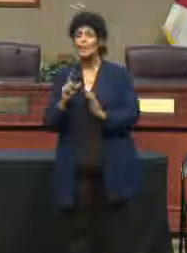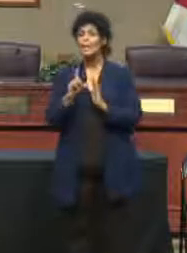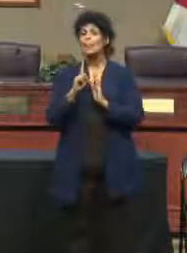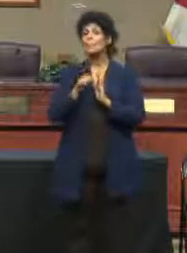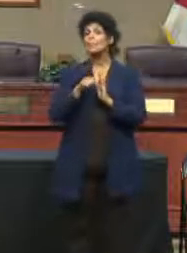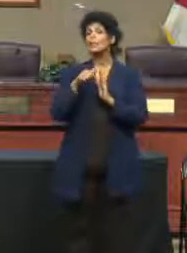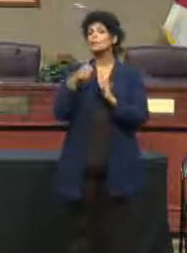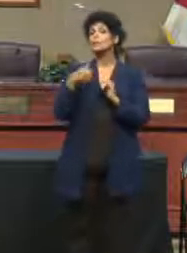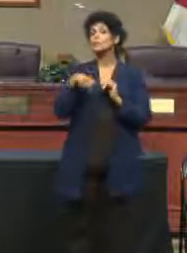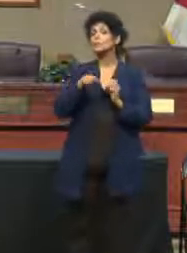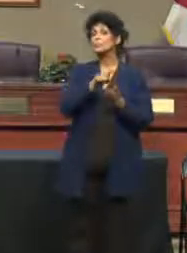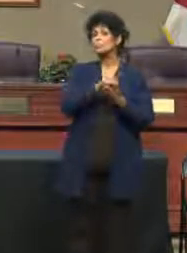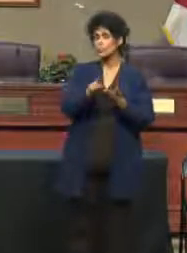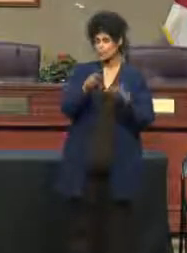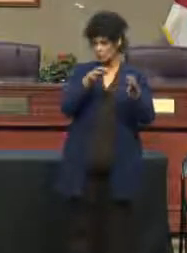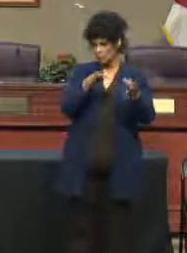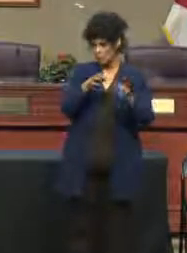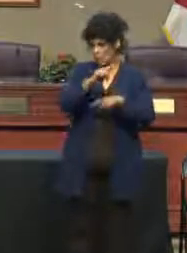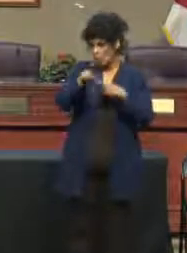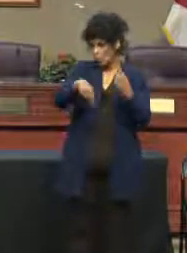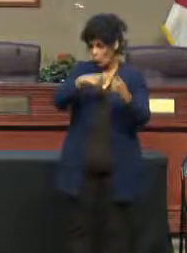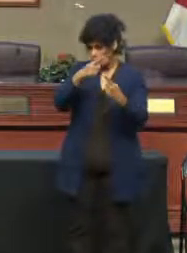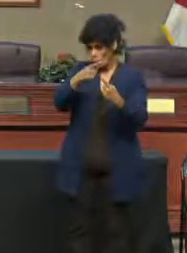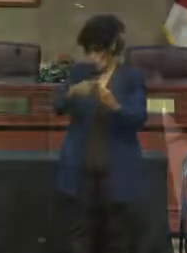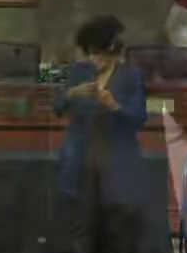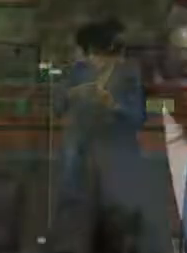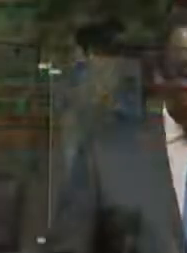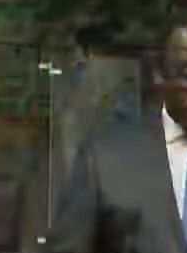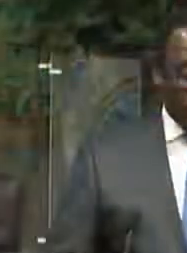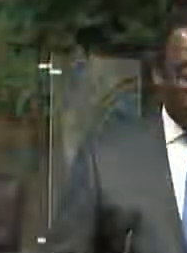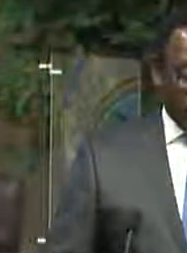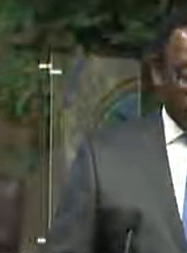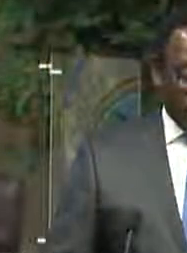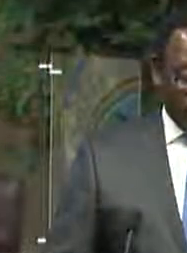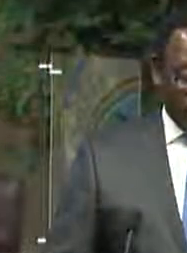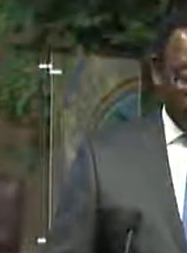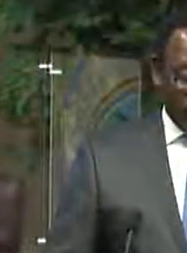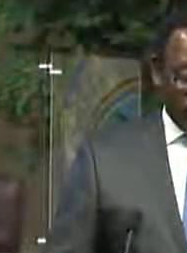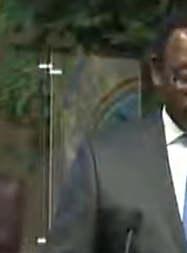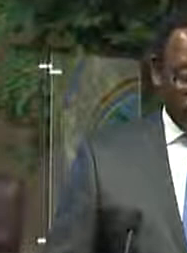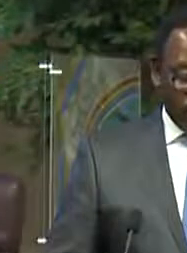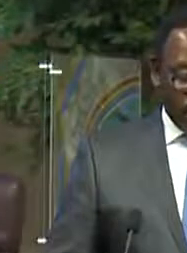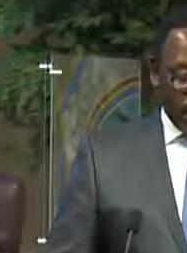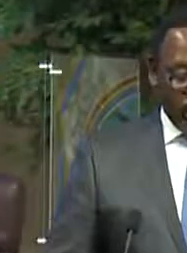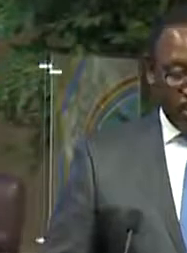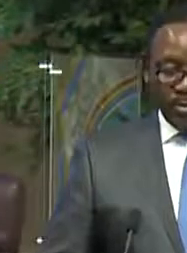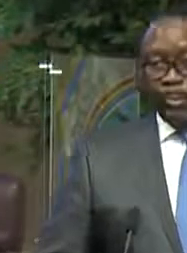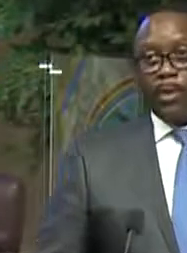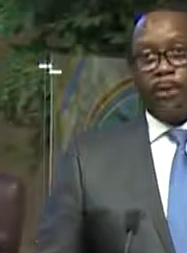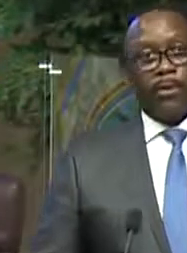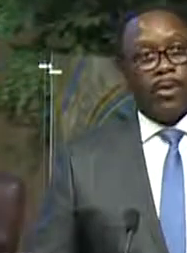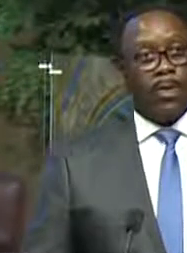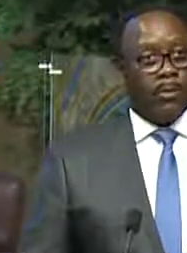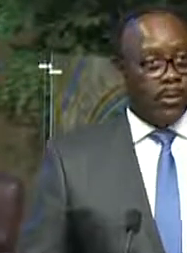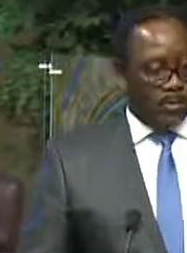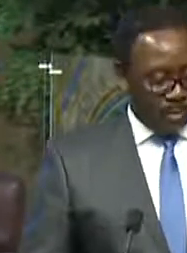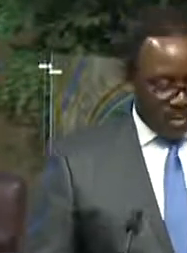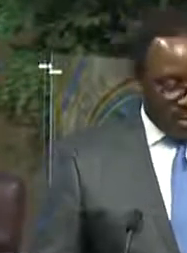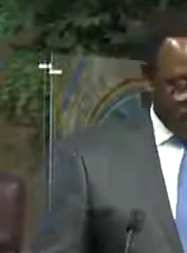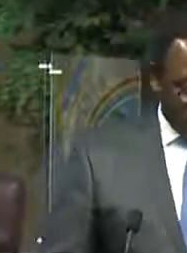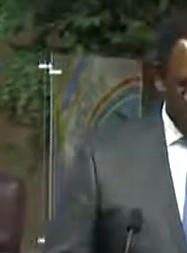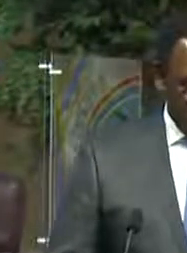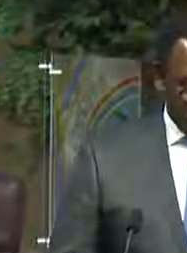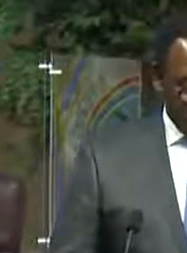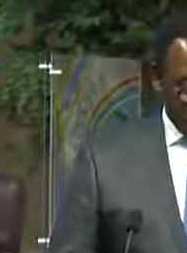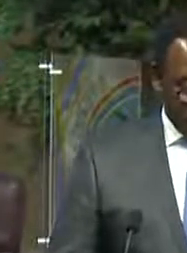will open for appointments for next week. The Department of Health in Orange County is working very closely with